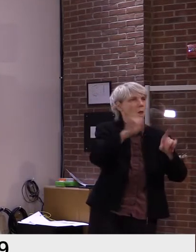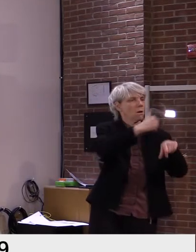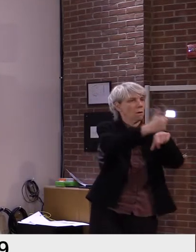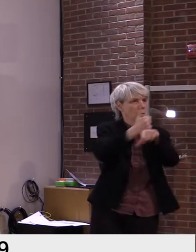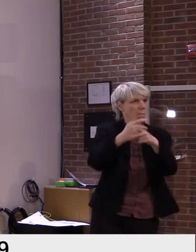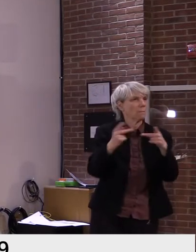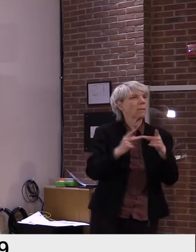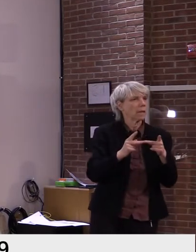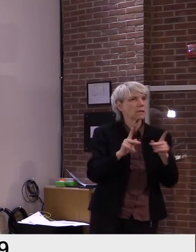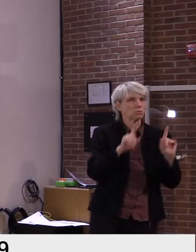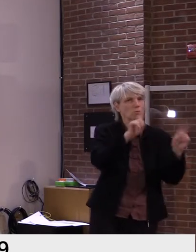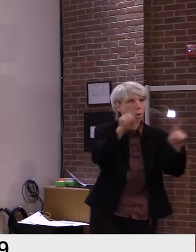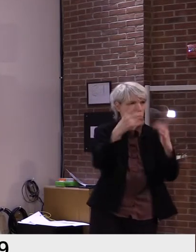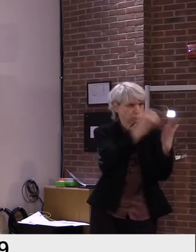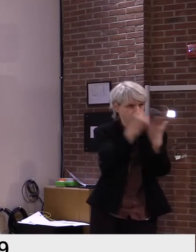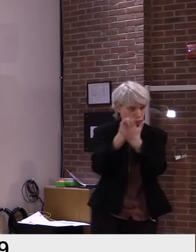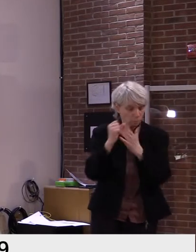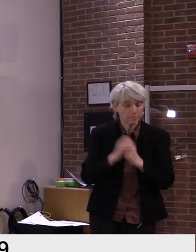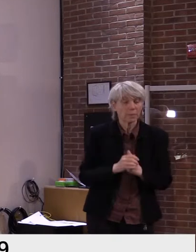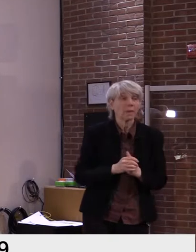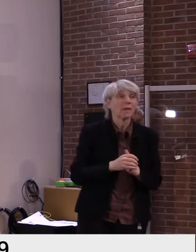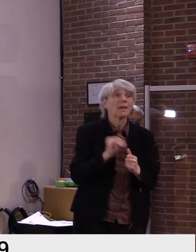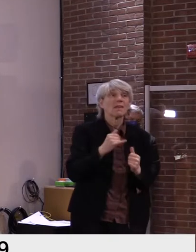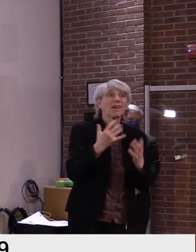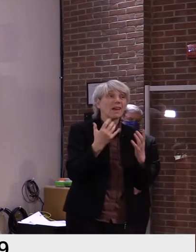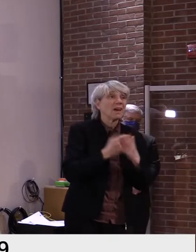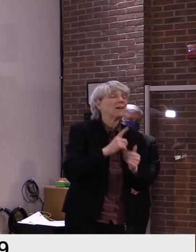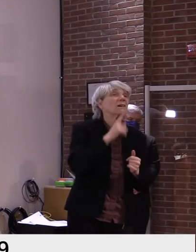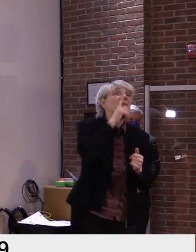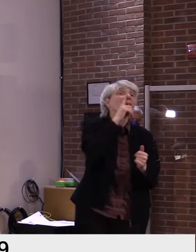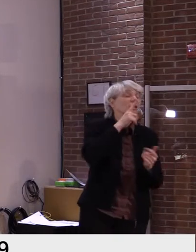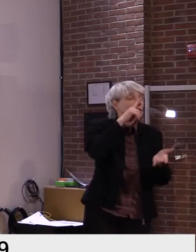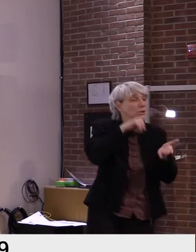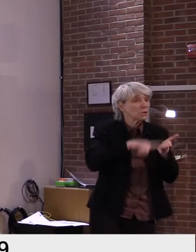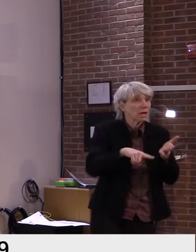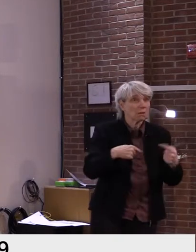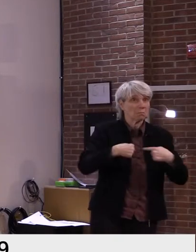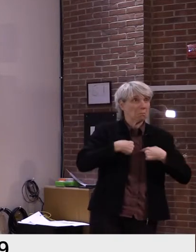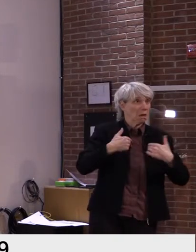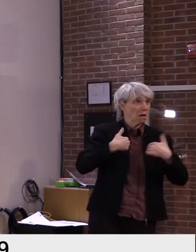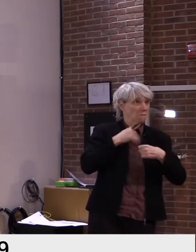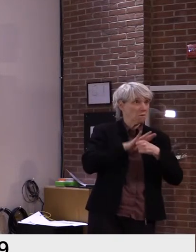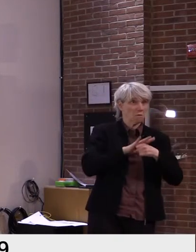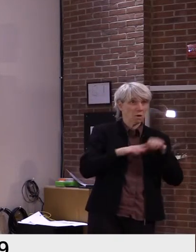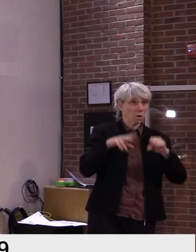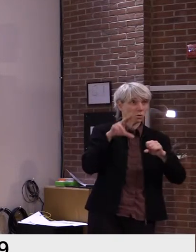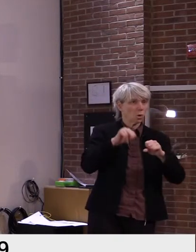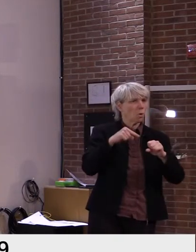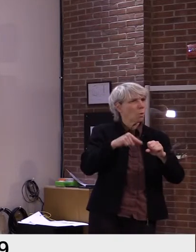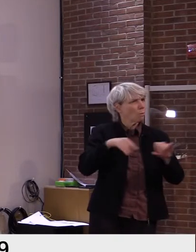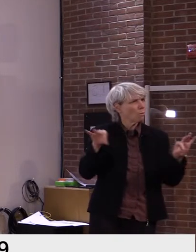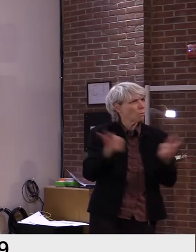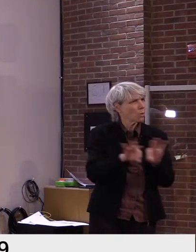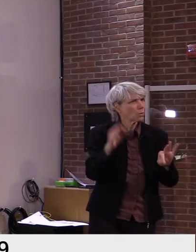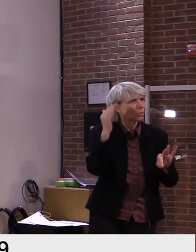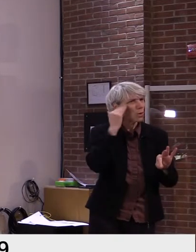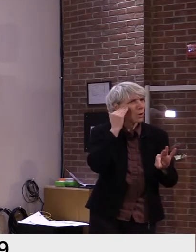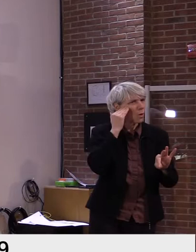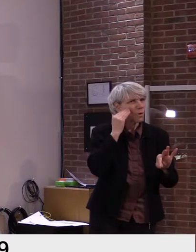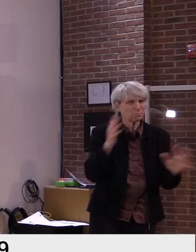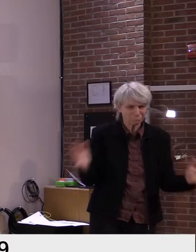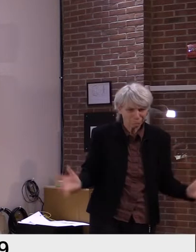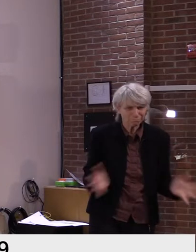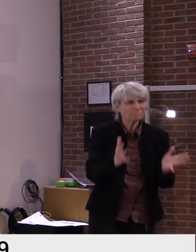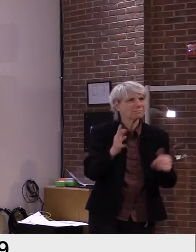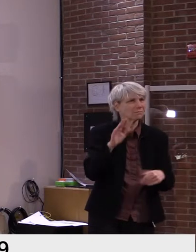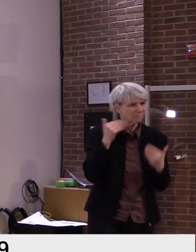Testing still remains a critical tool to slowing the spread of COVID-19, and I strongly recommend Vermonters take advantage of